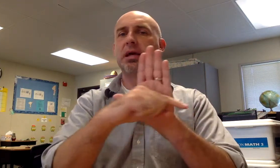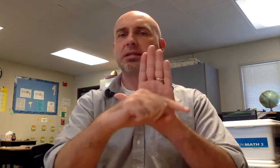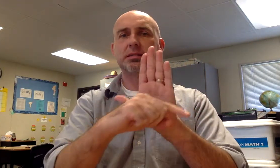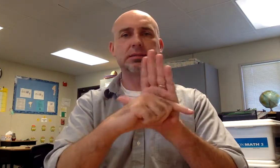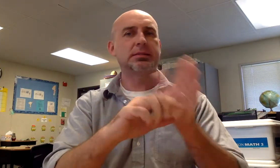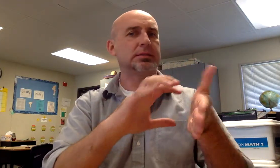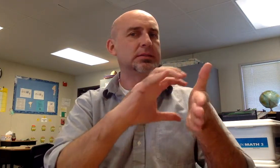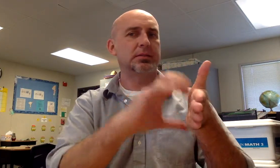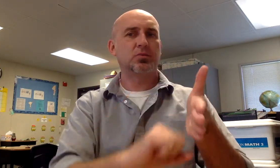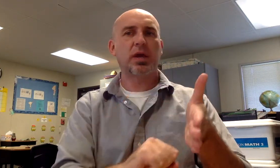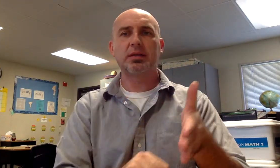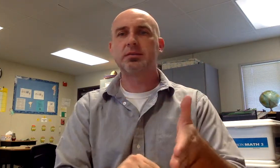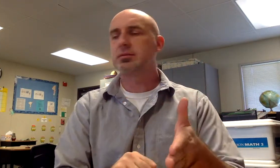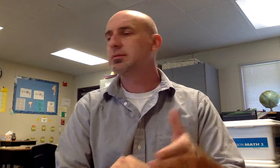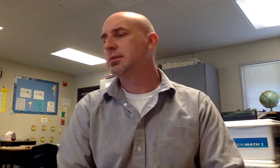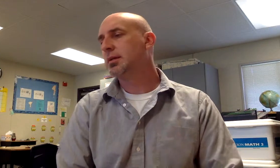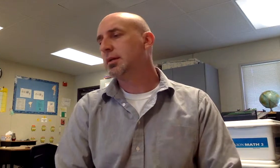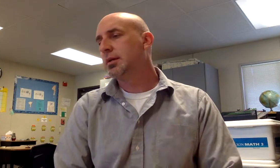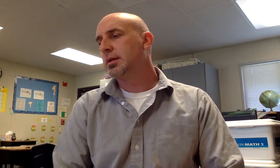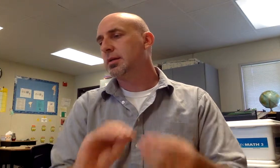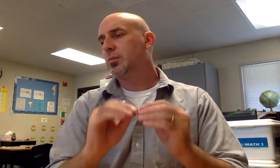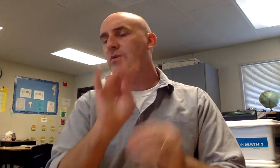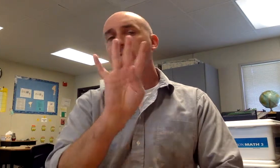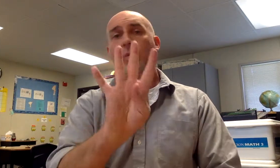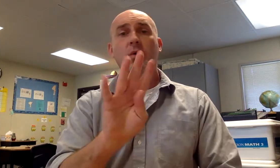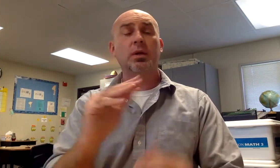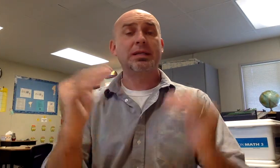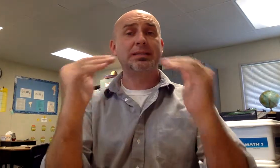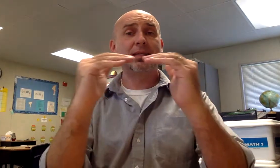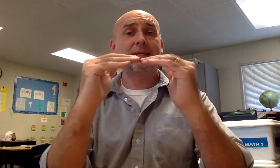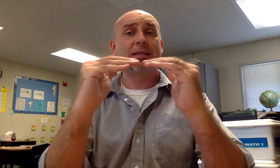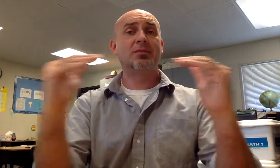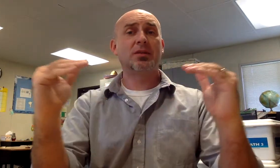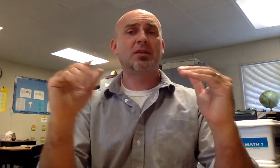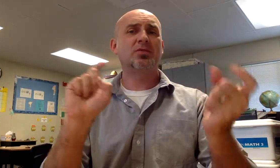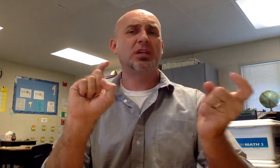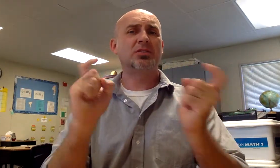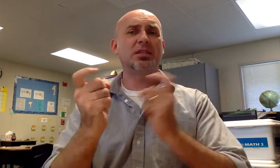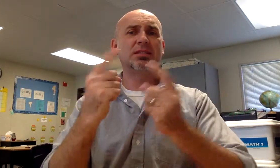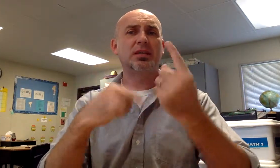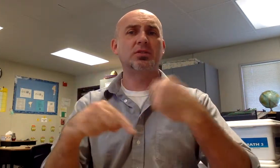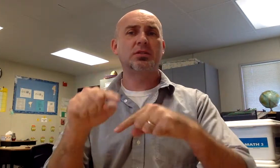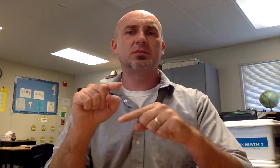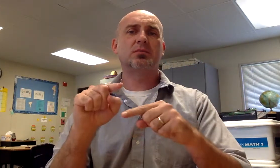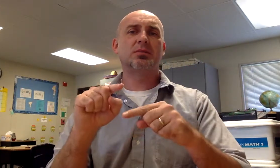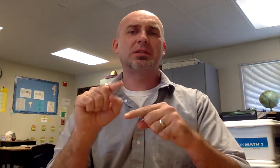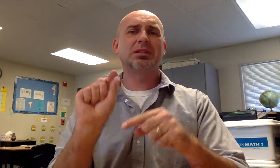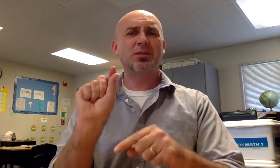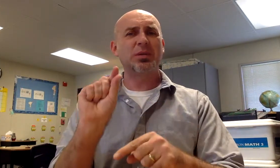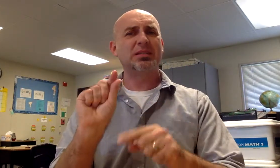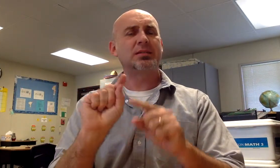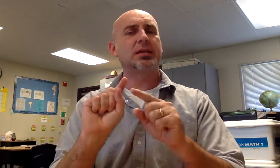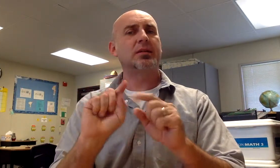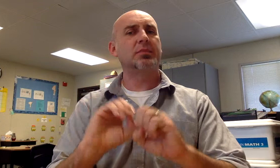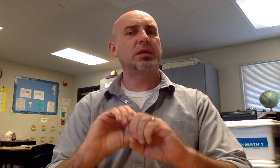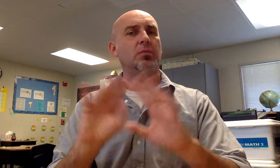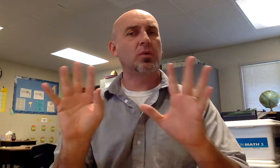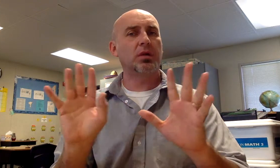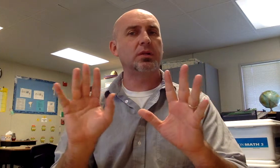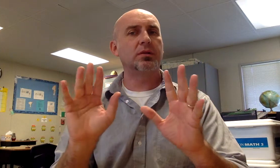minus. Subtract. Number 4 is even. I've changed that sign just a little bit to kind of make it more clear